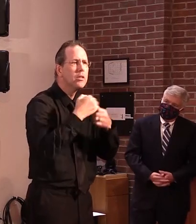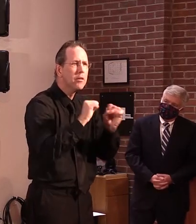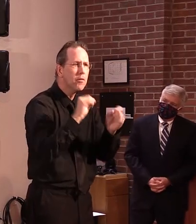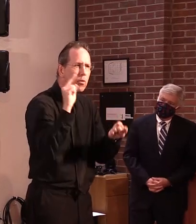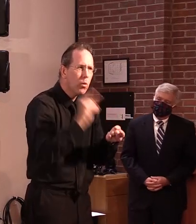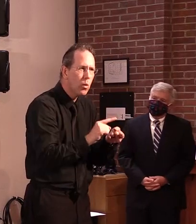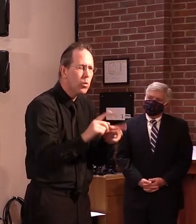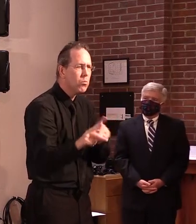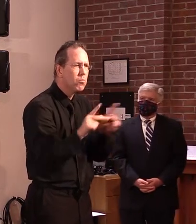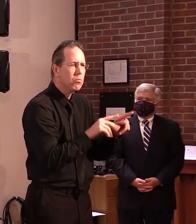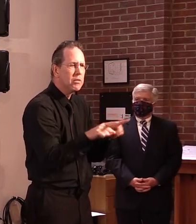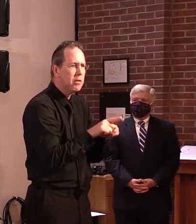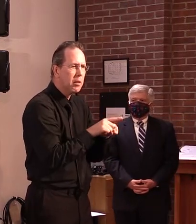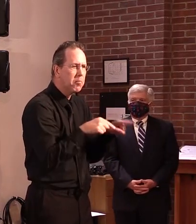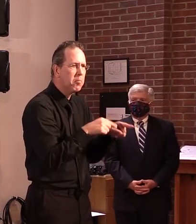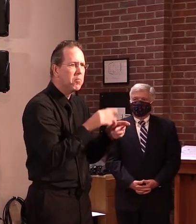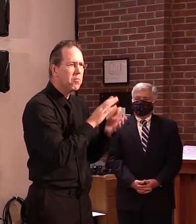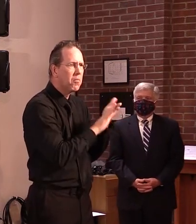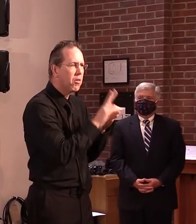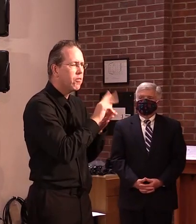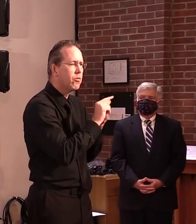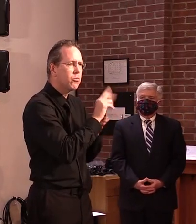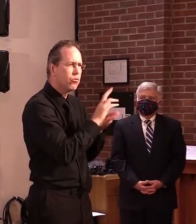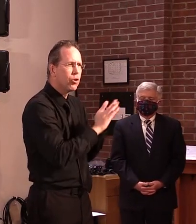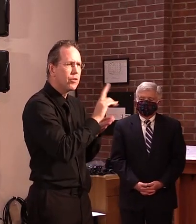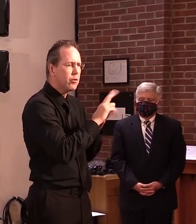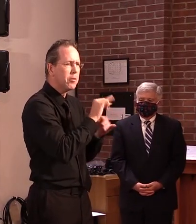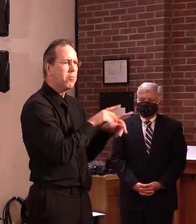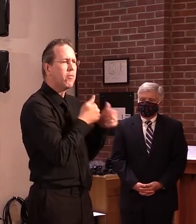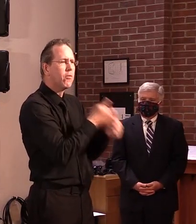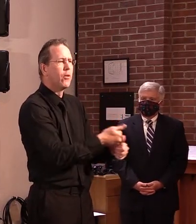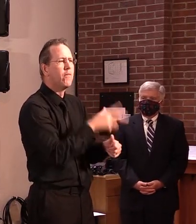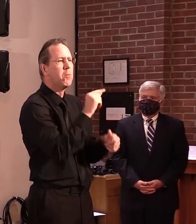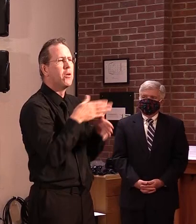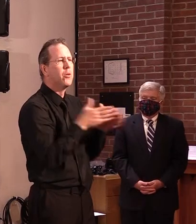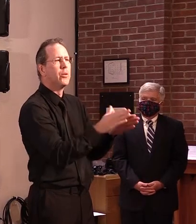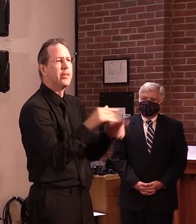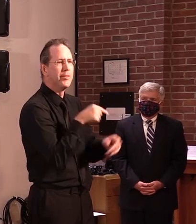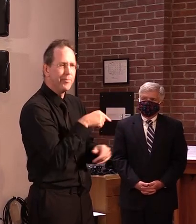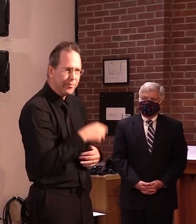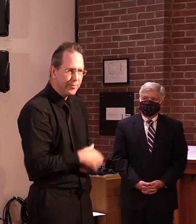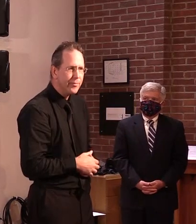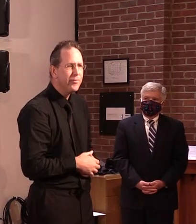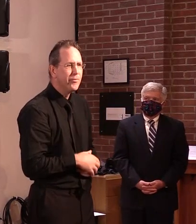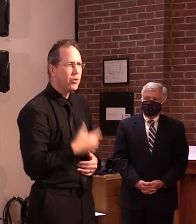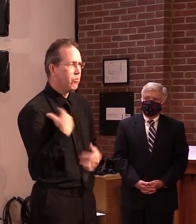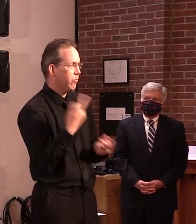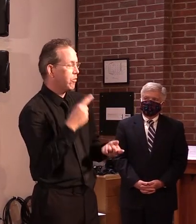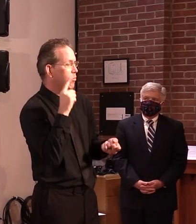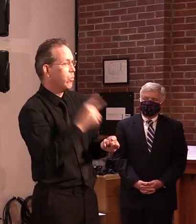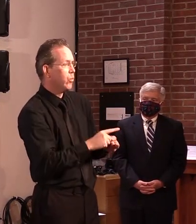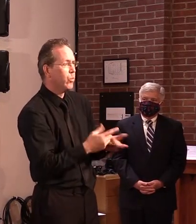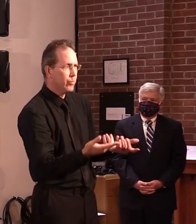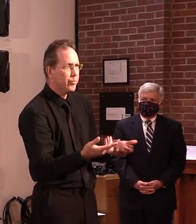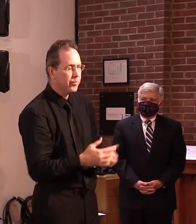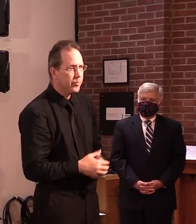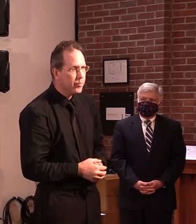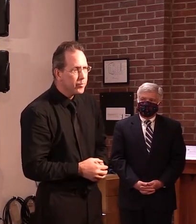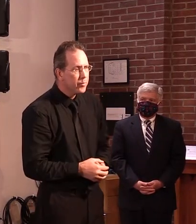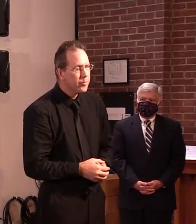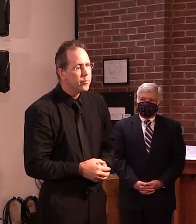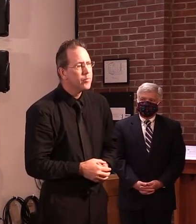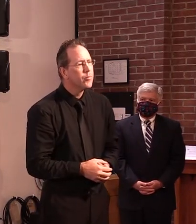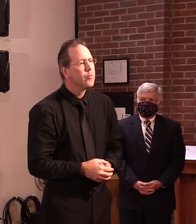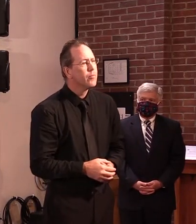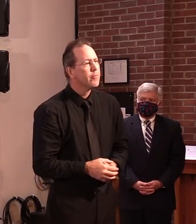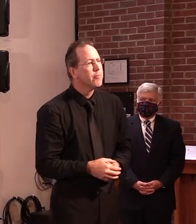they will assume that same level of risk that all Vermonters have. But again, that's